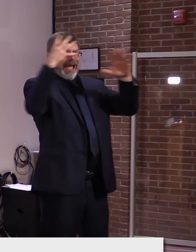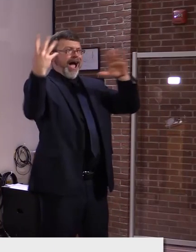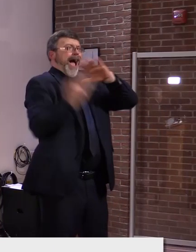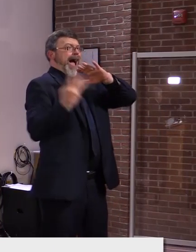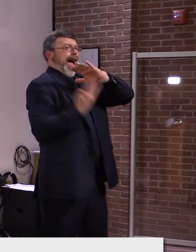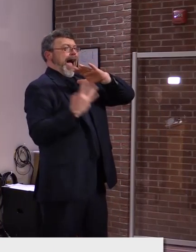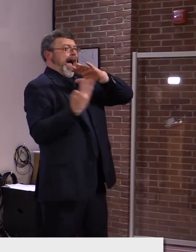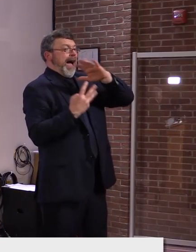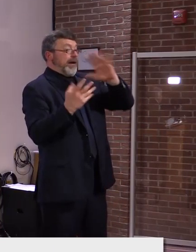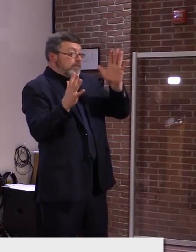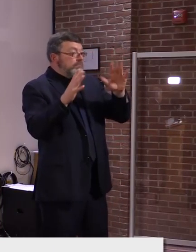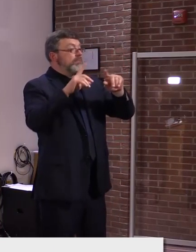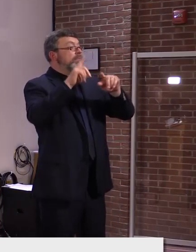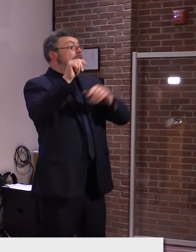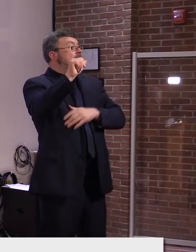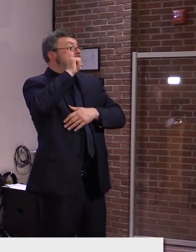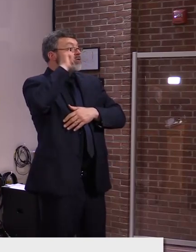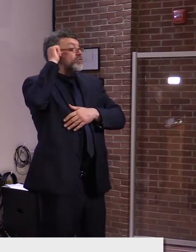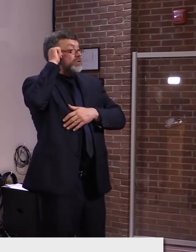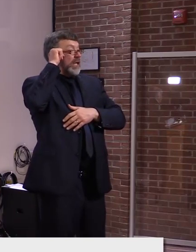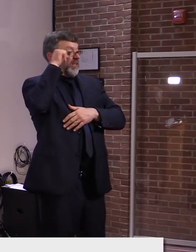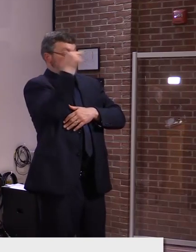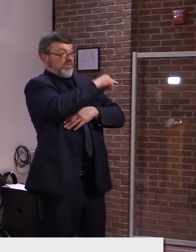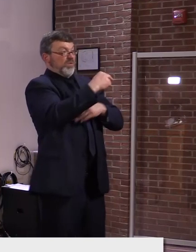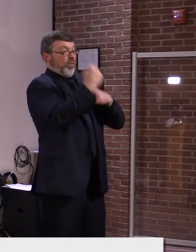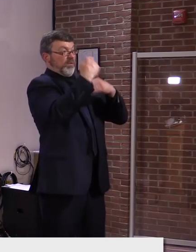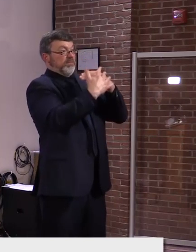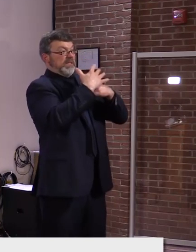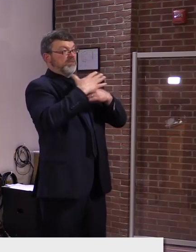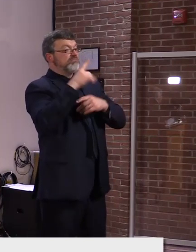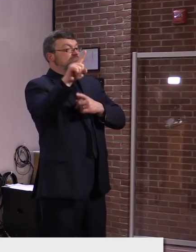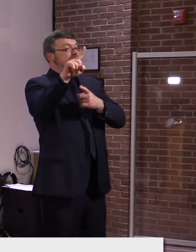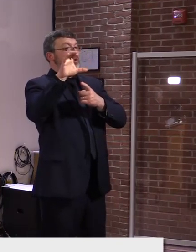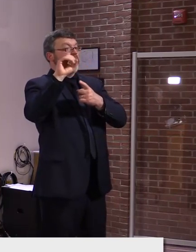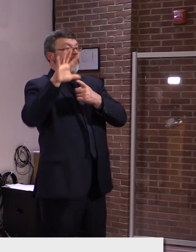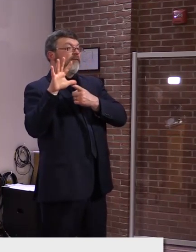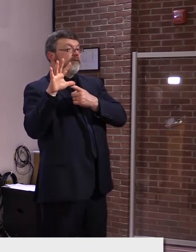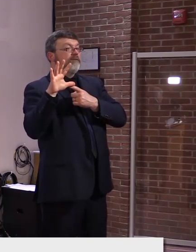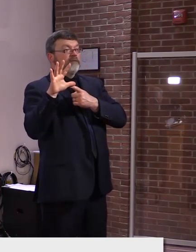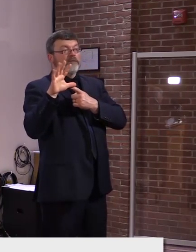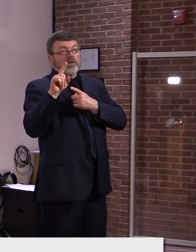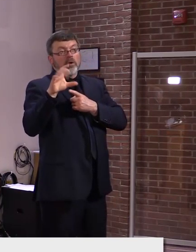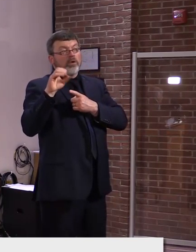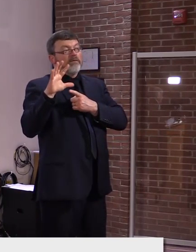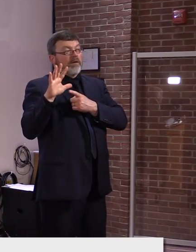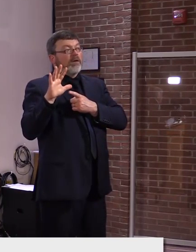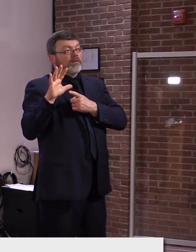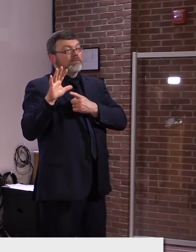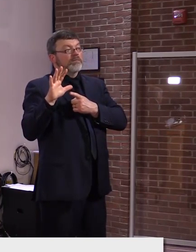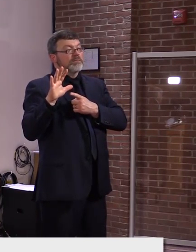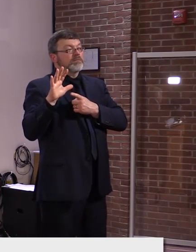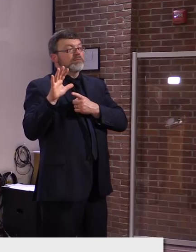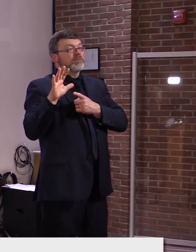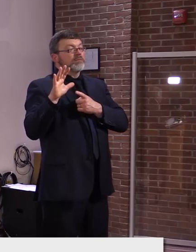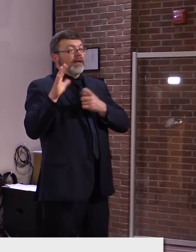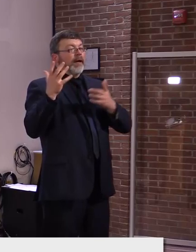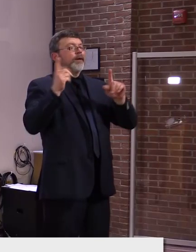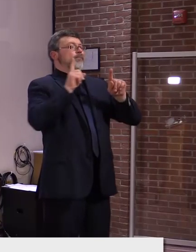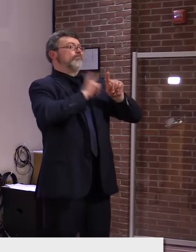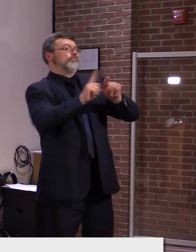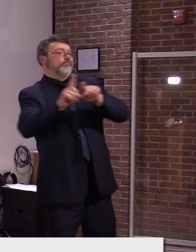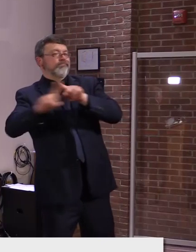were vaccinated there at North Beach. I will say this, we saw all demographics getting vaccinated